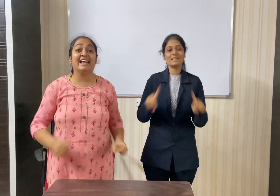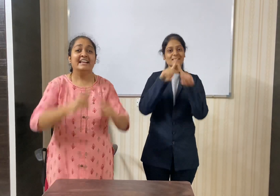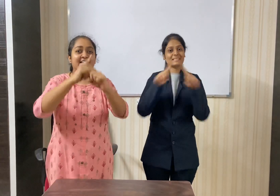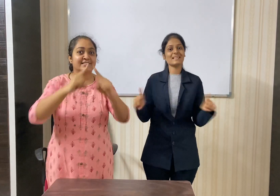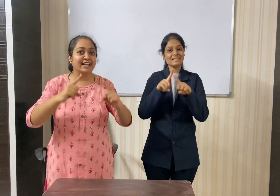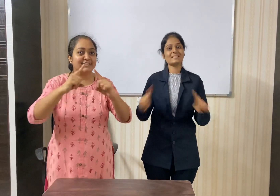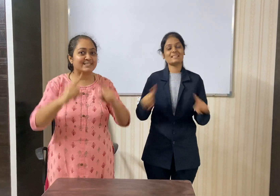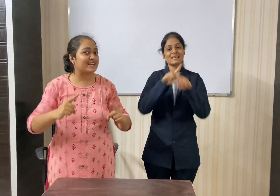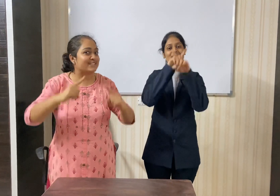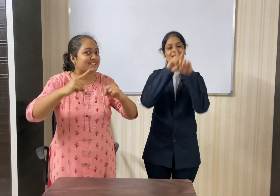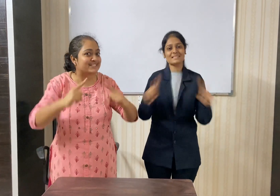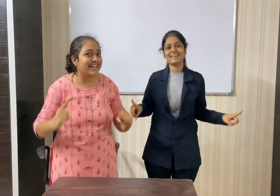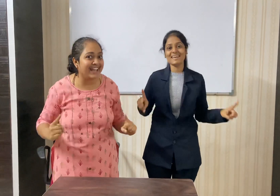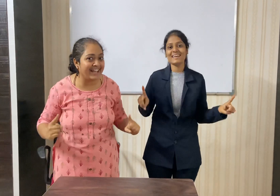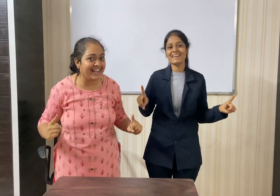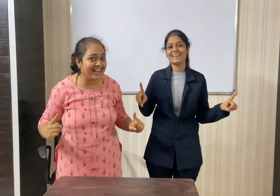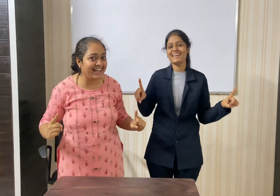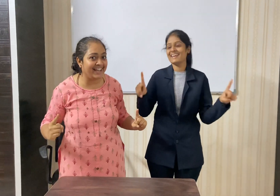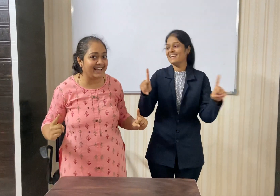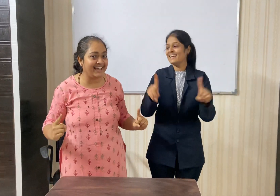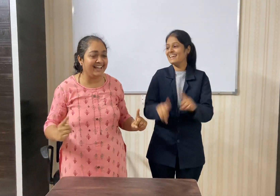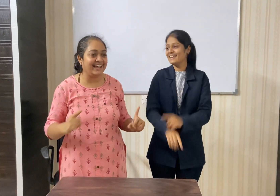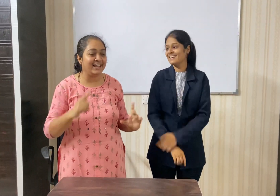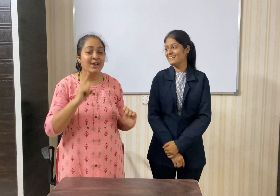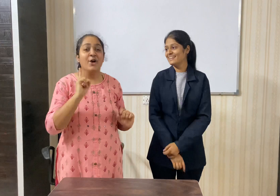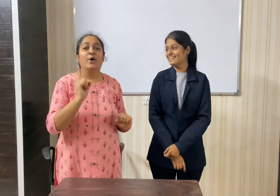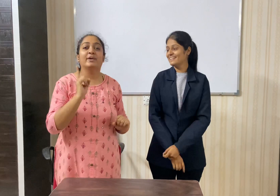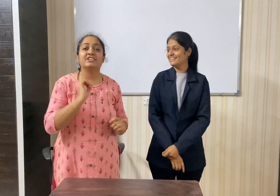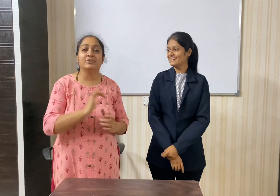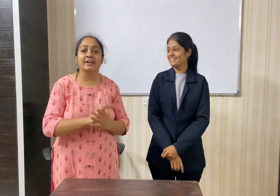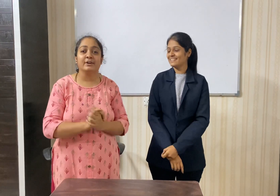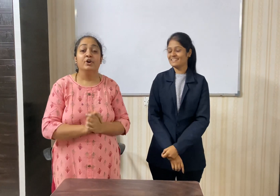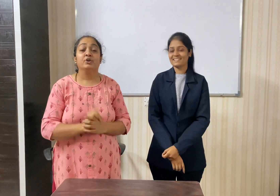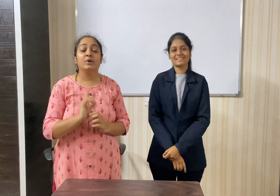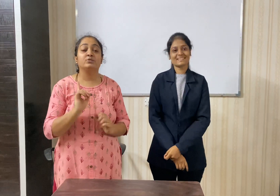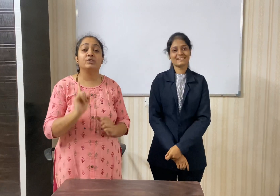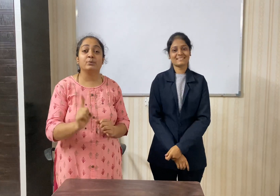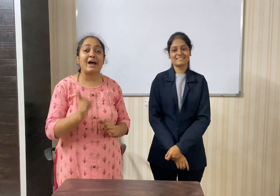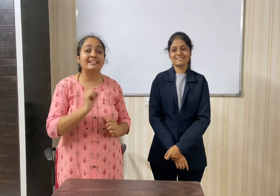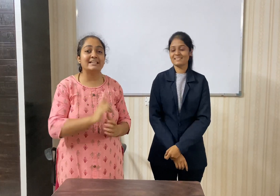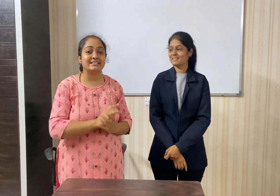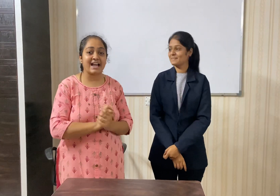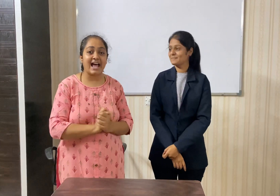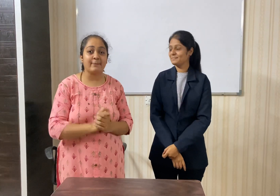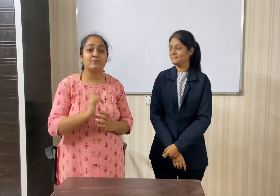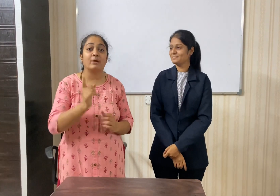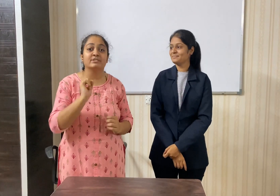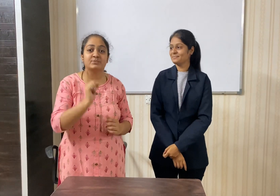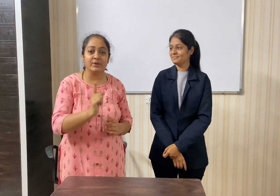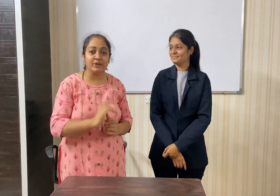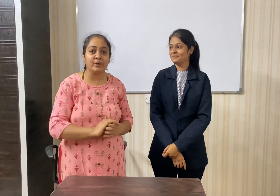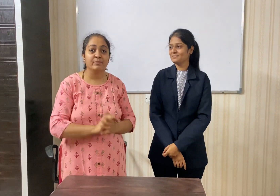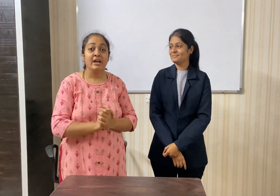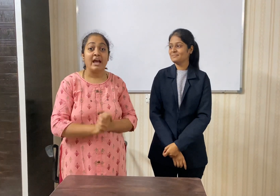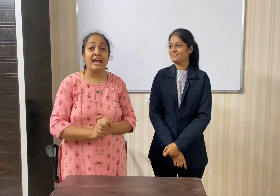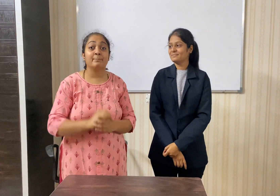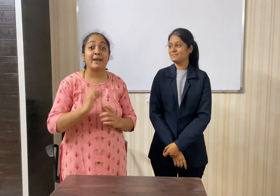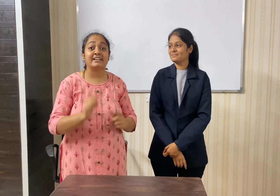C C C Okay children, you have to revise this rhyme from this video and practice